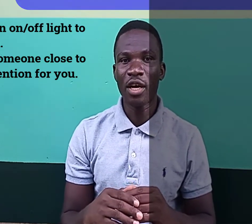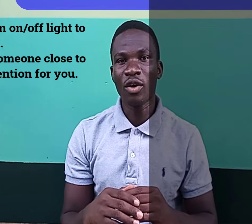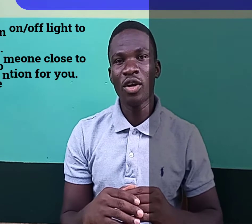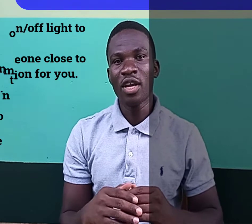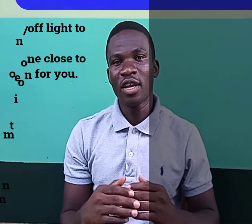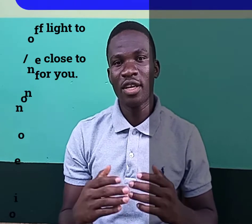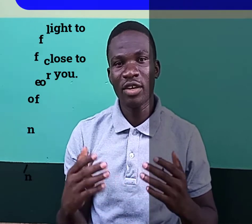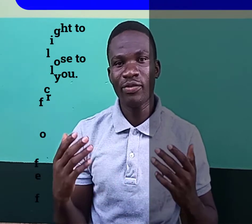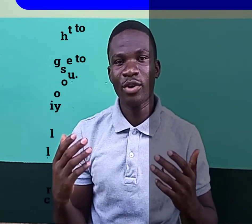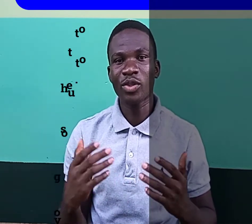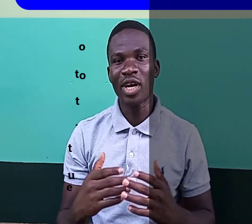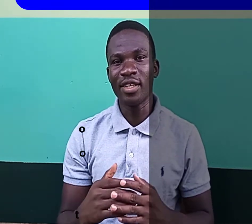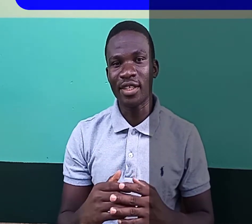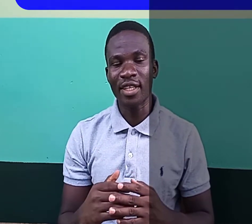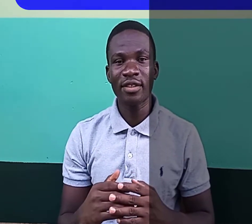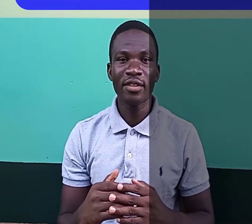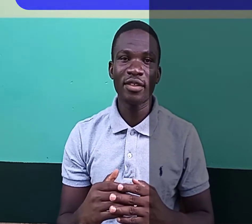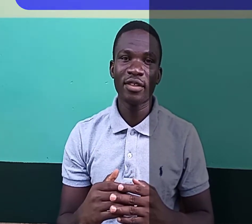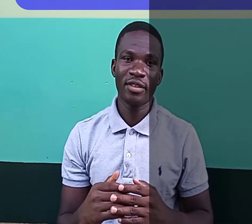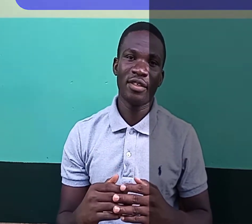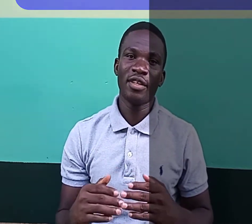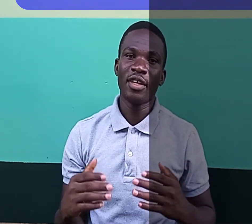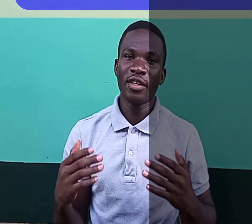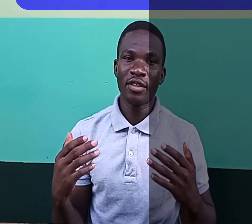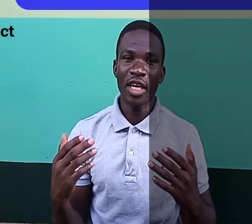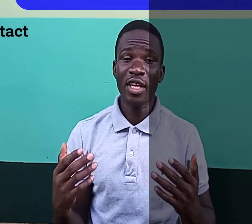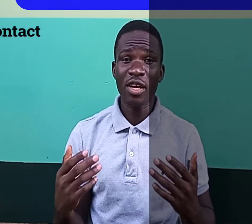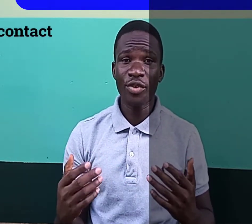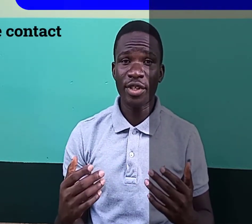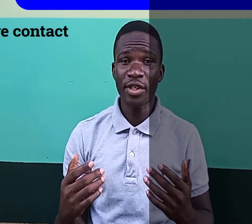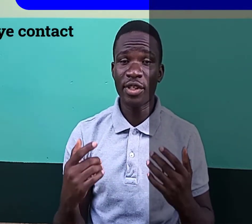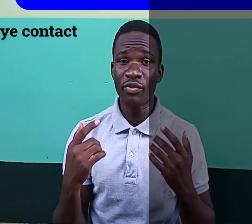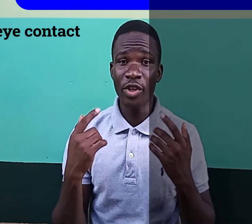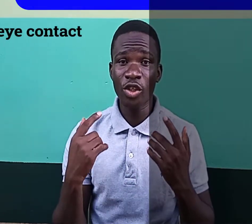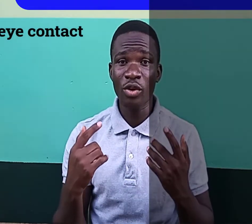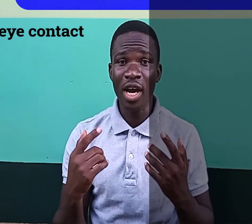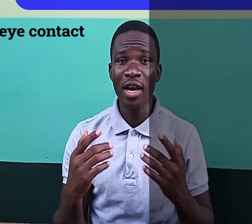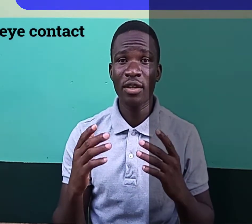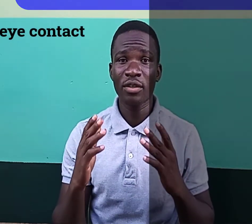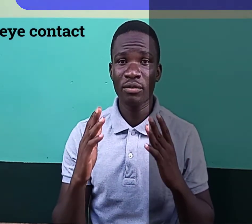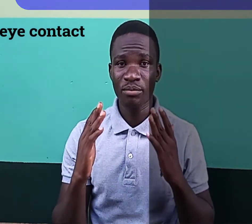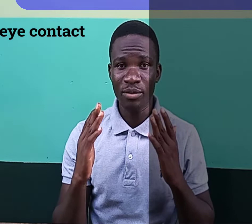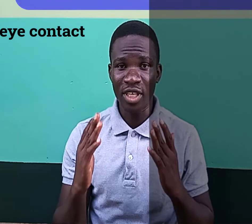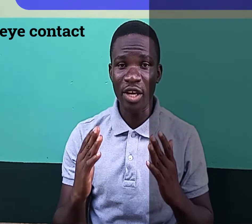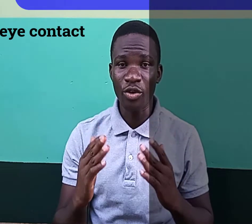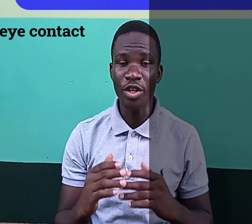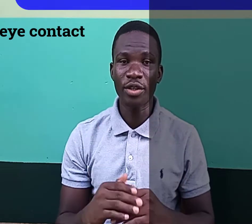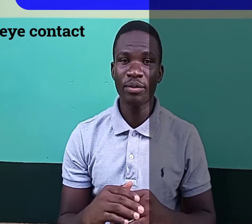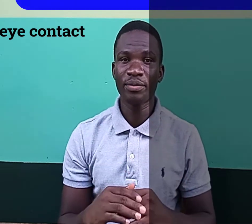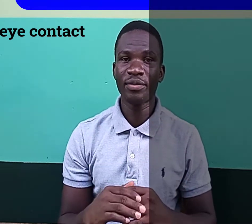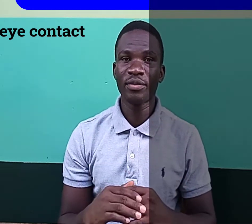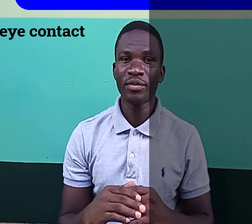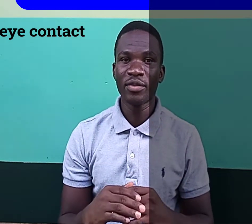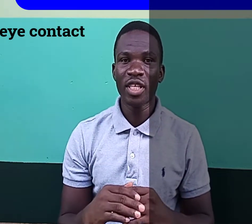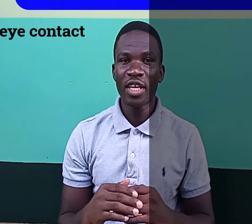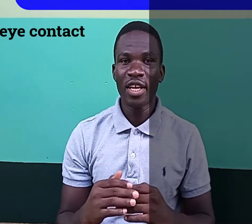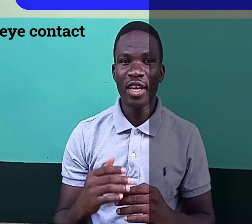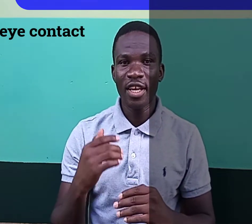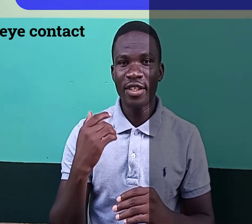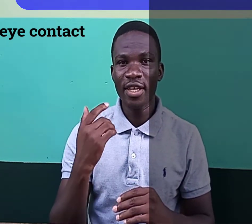Now, the fourth one is that sign language is a visual language. It